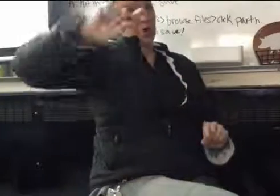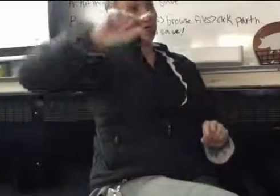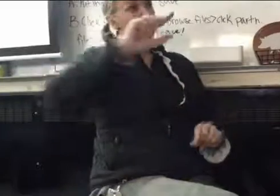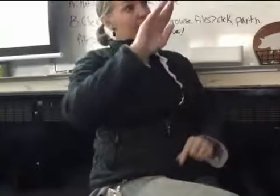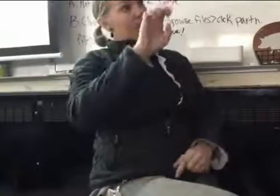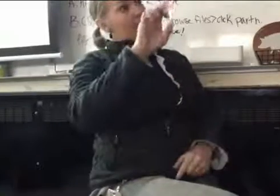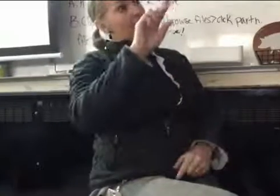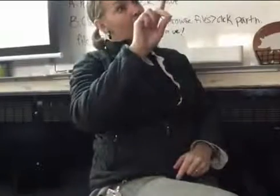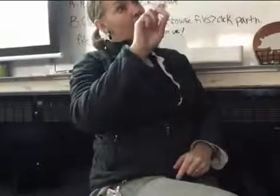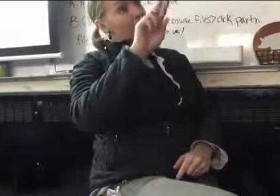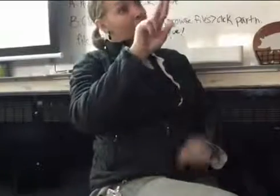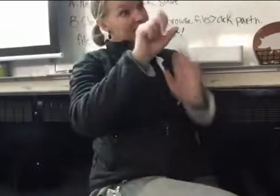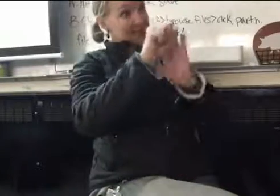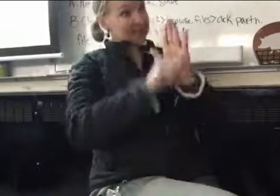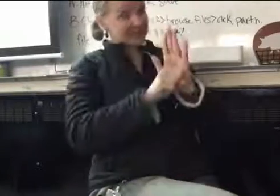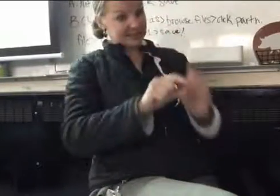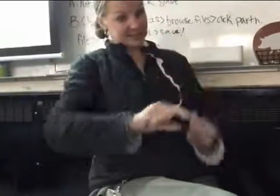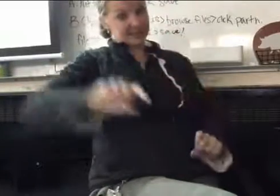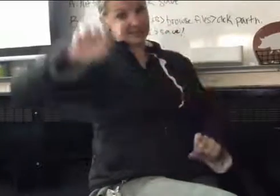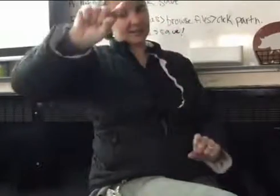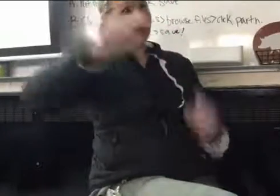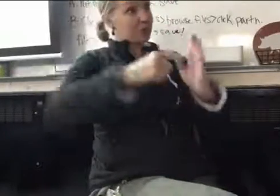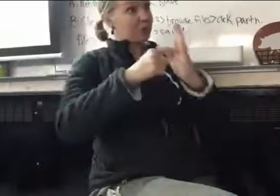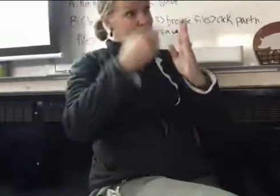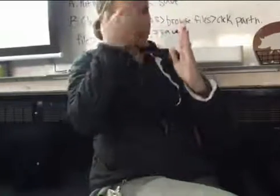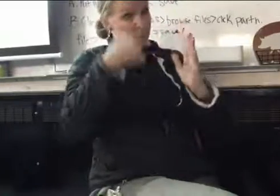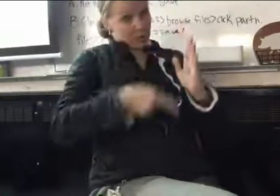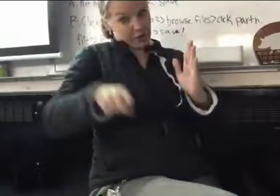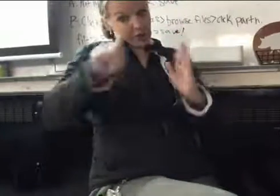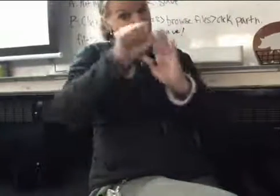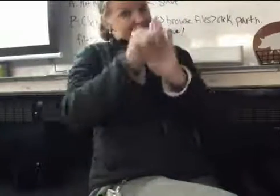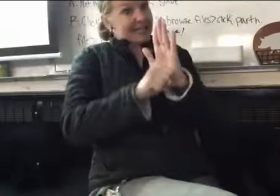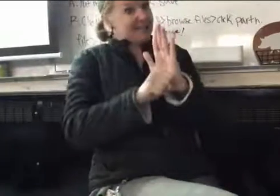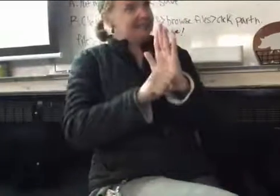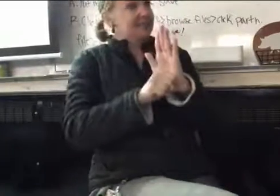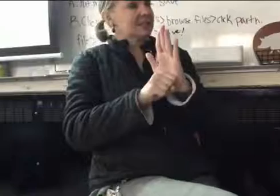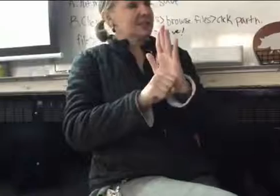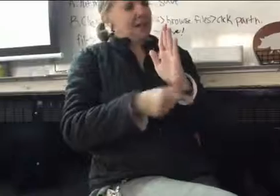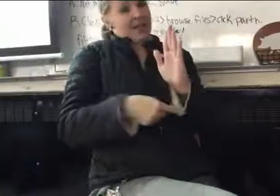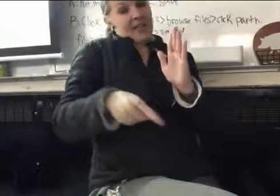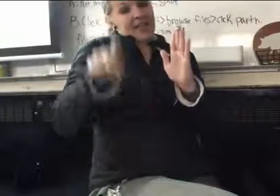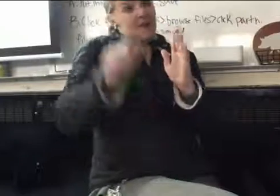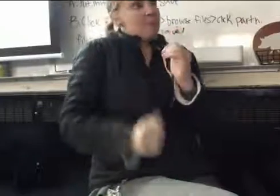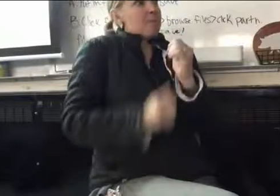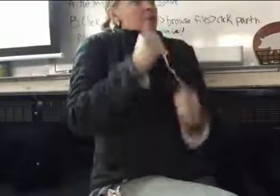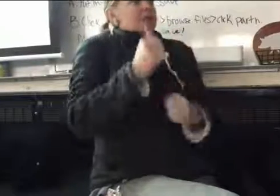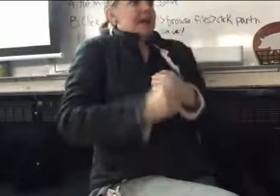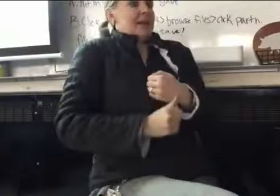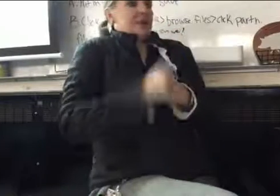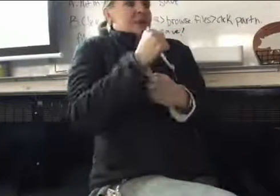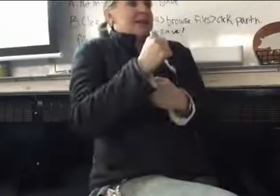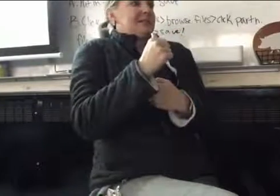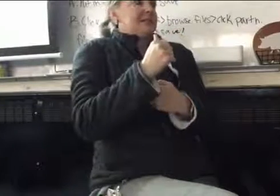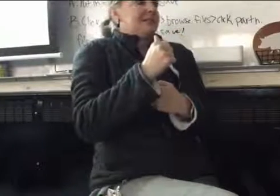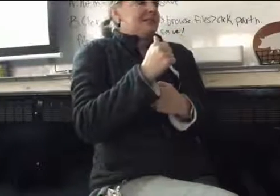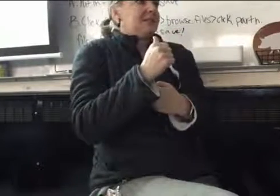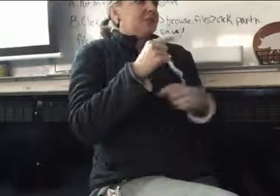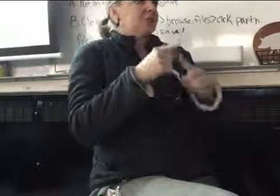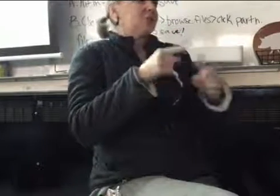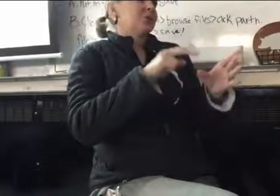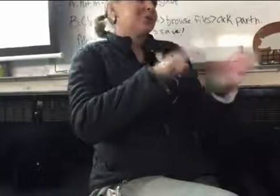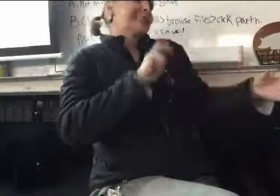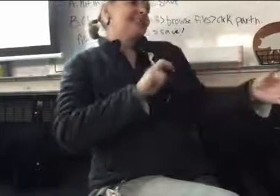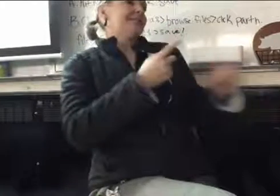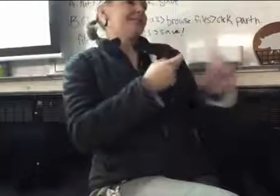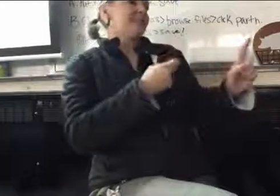to know that the border states were the ones that were most at threat to secede from the Union.